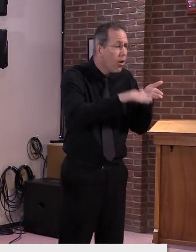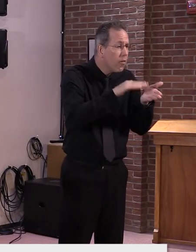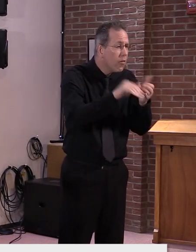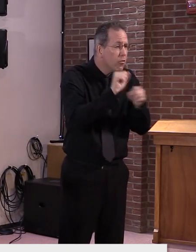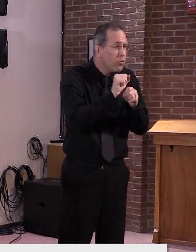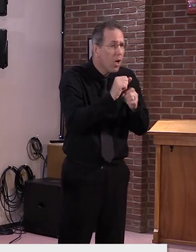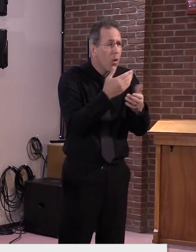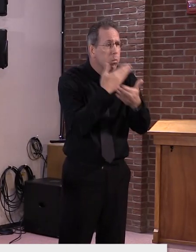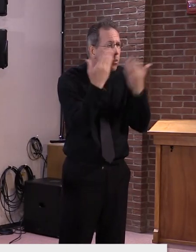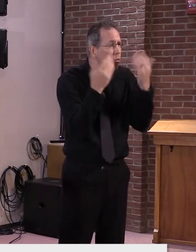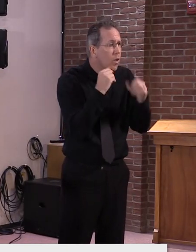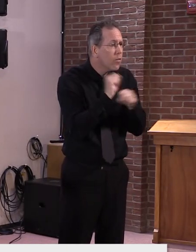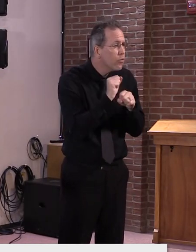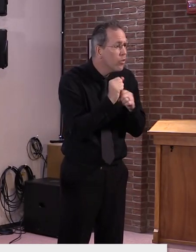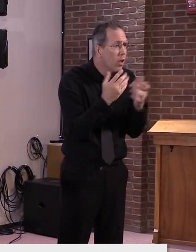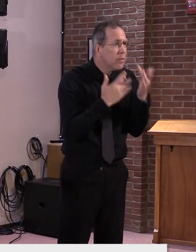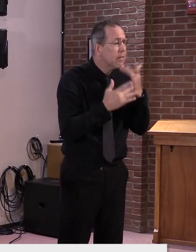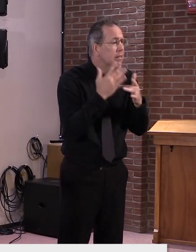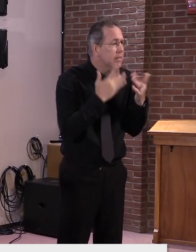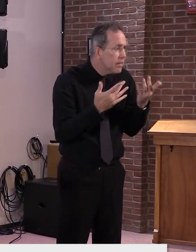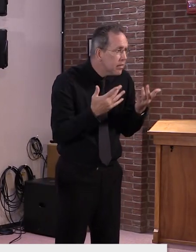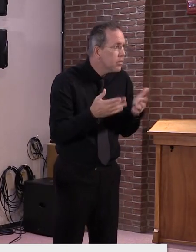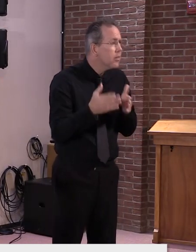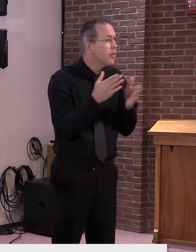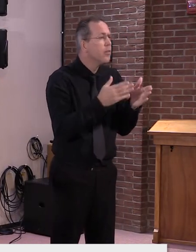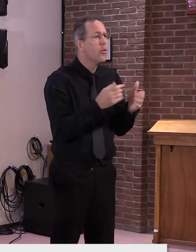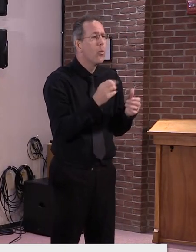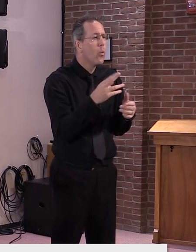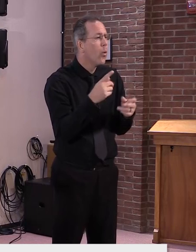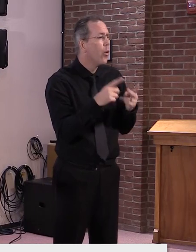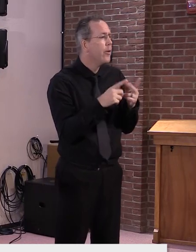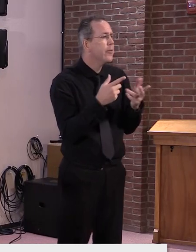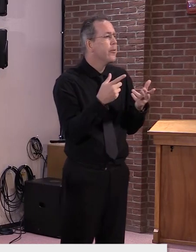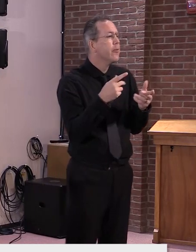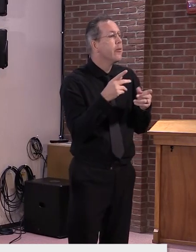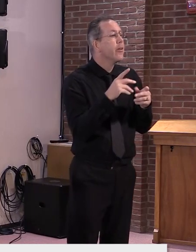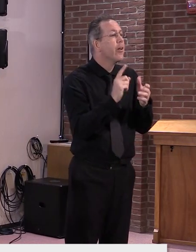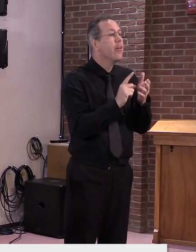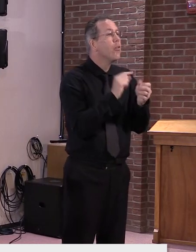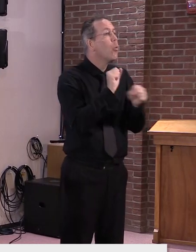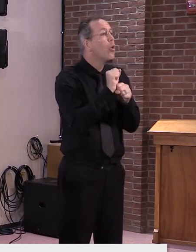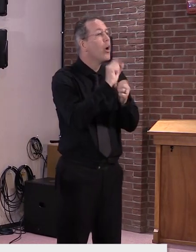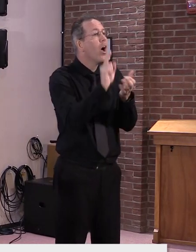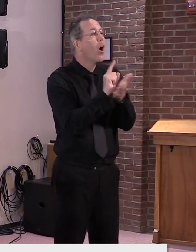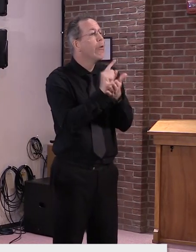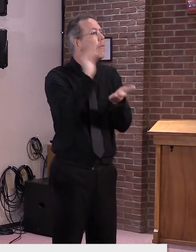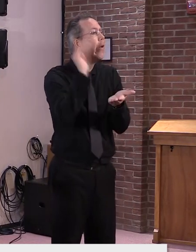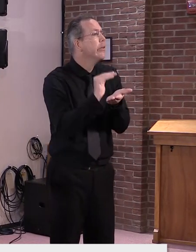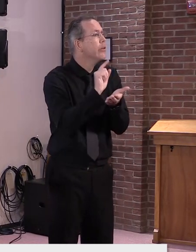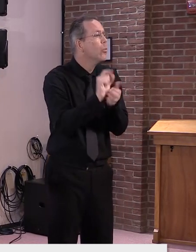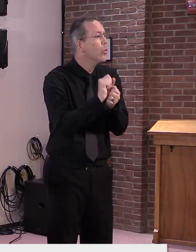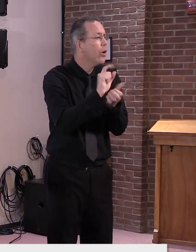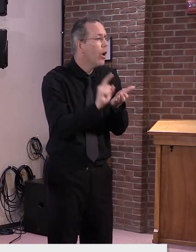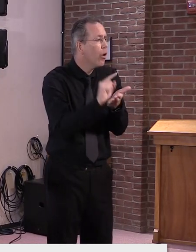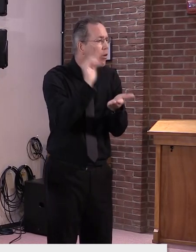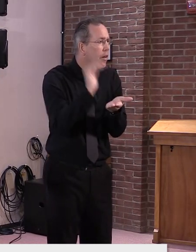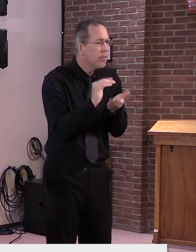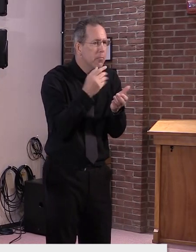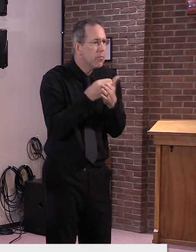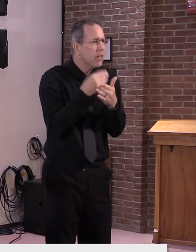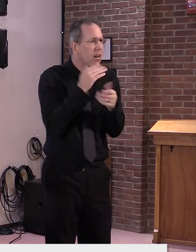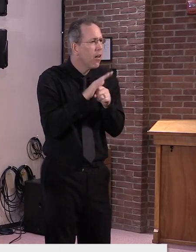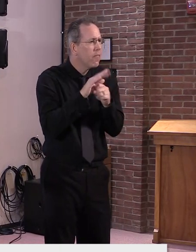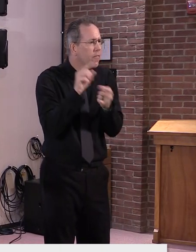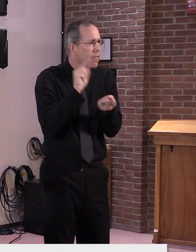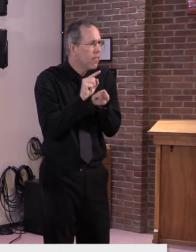are also struggling because of reduced salaries, should have to endure a rate